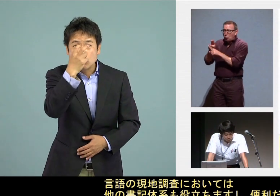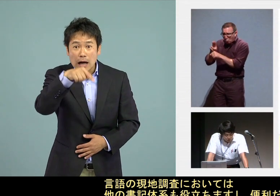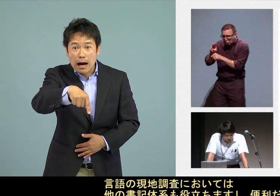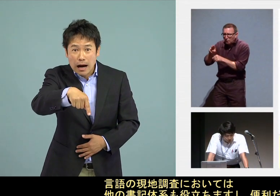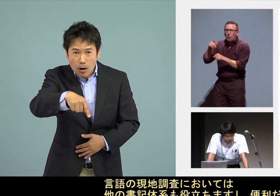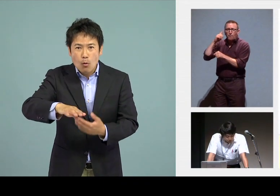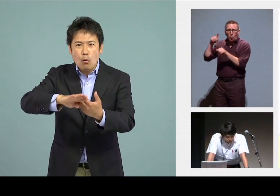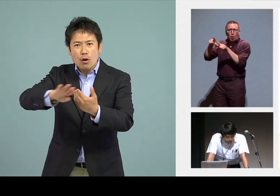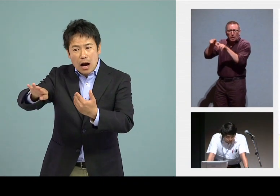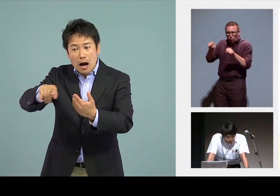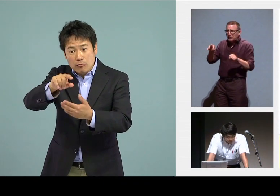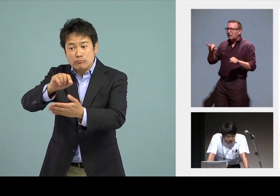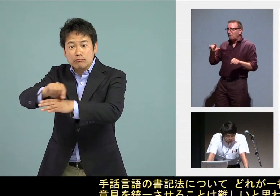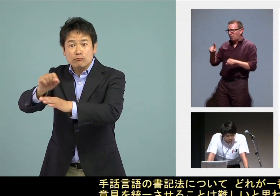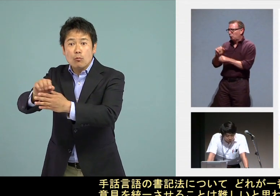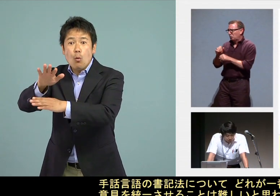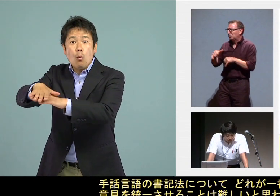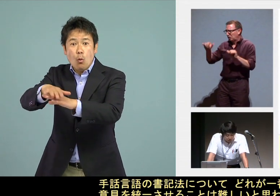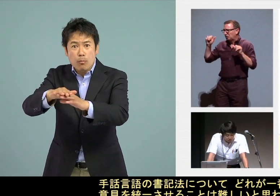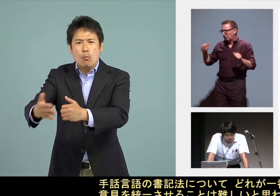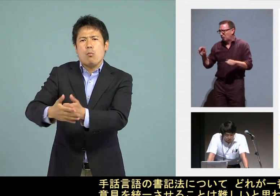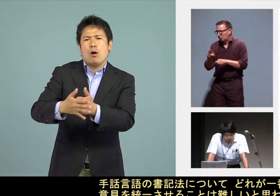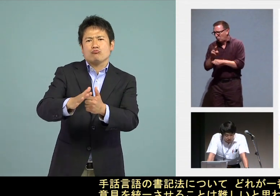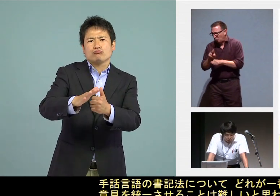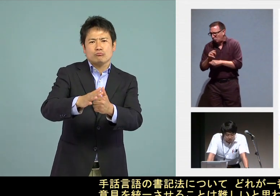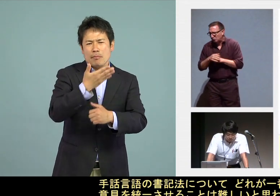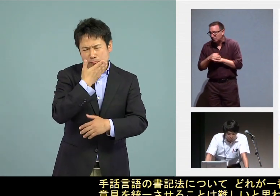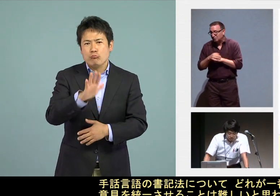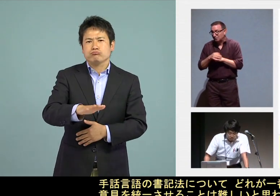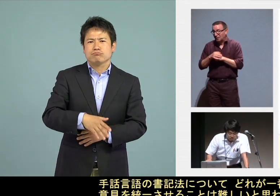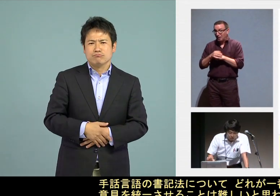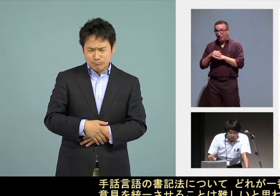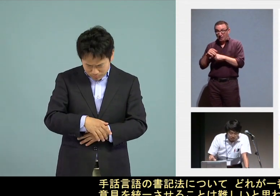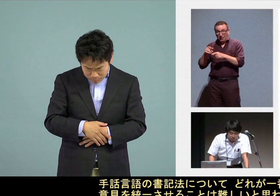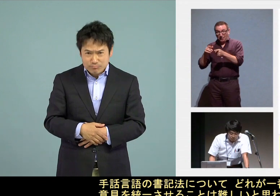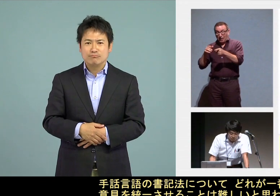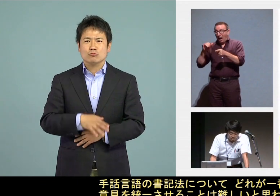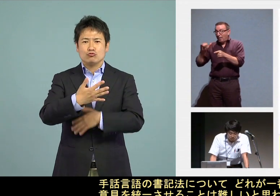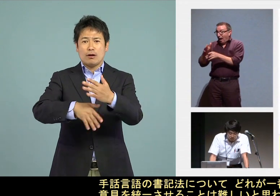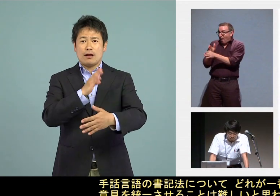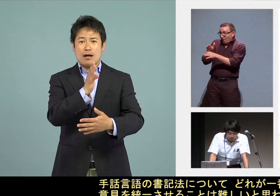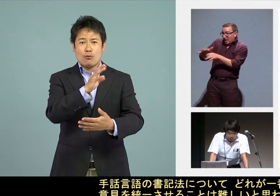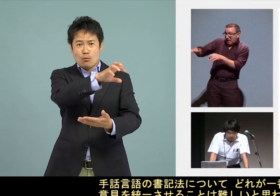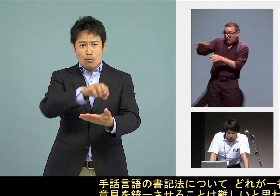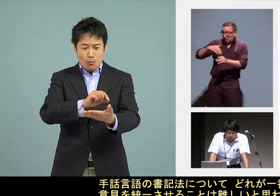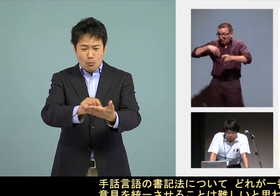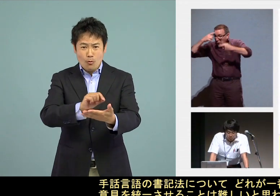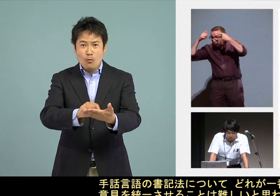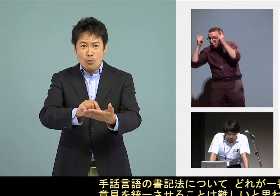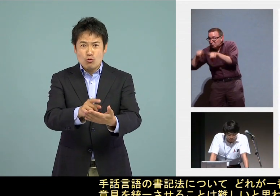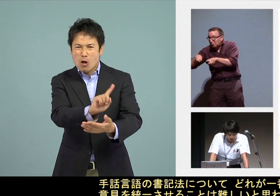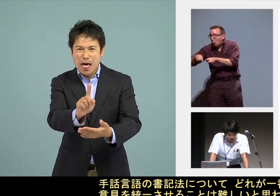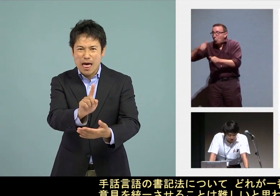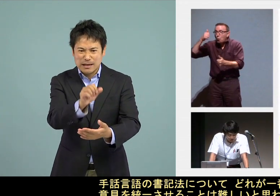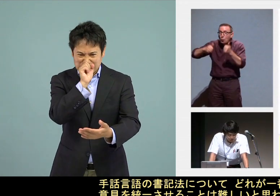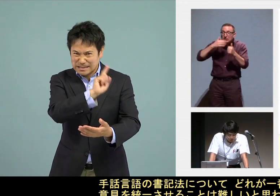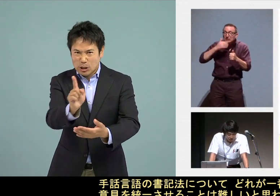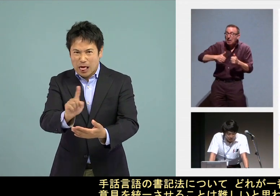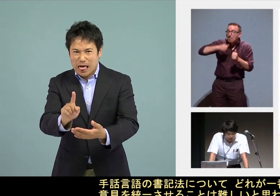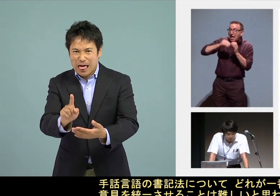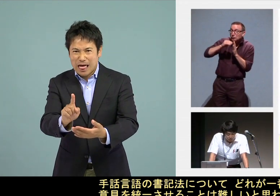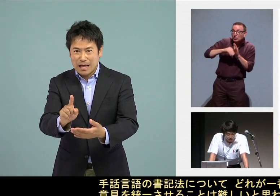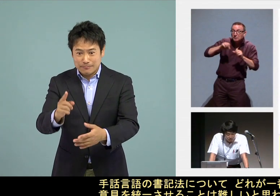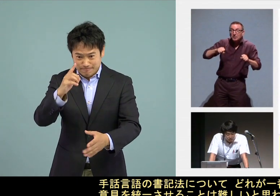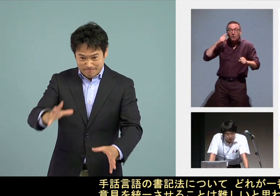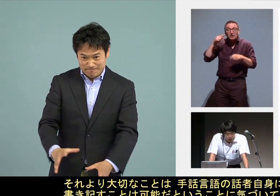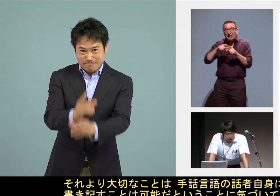linguistic fieldwork. There will be no consensus concerning the choice of the best transcription system for